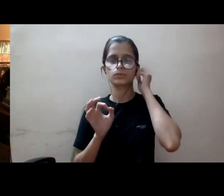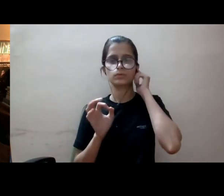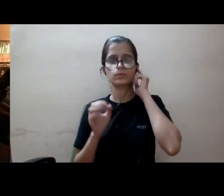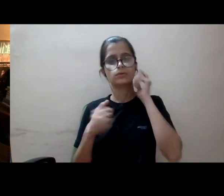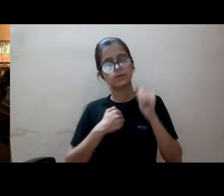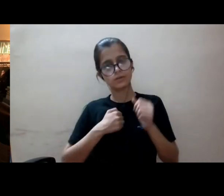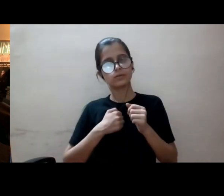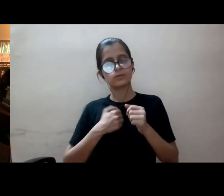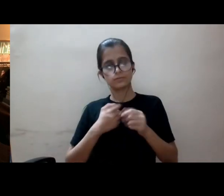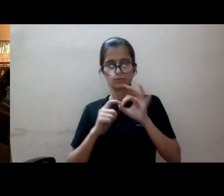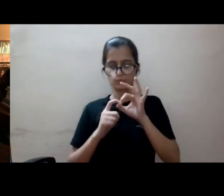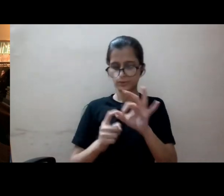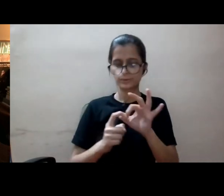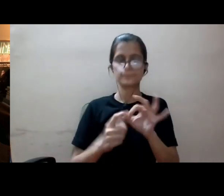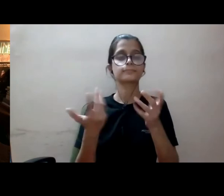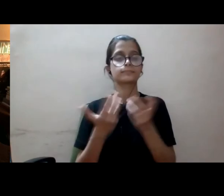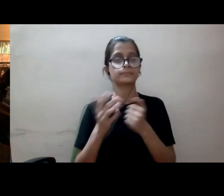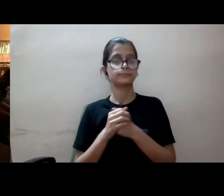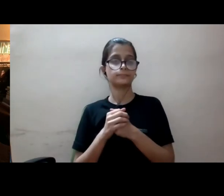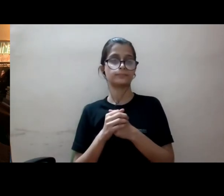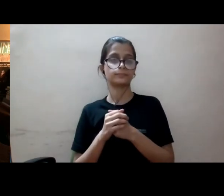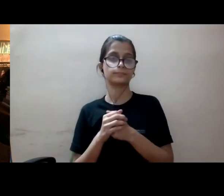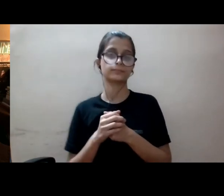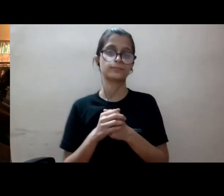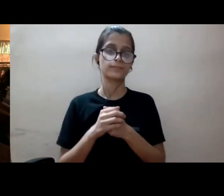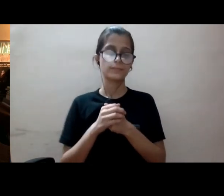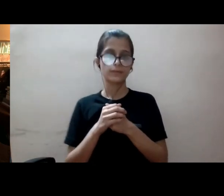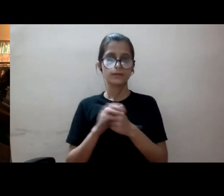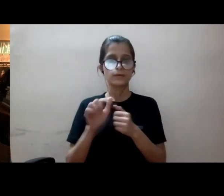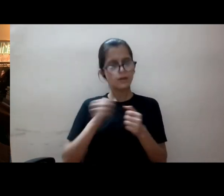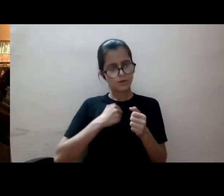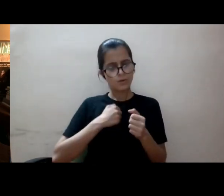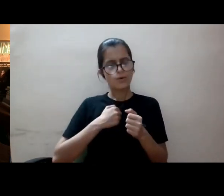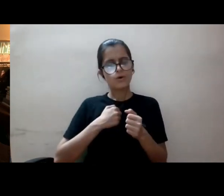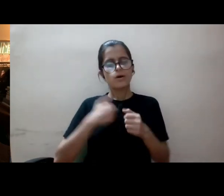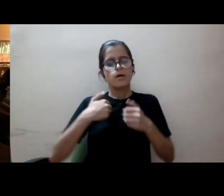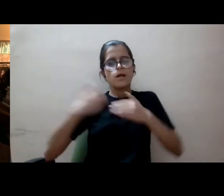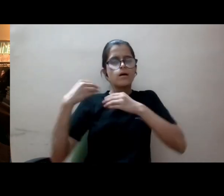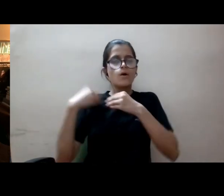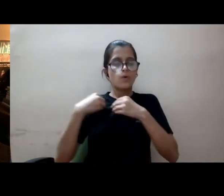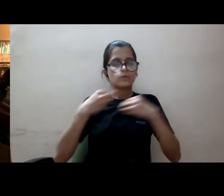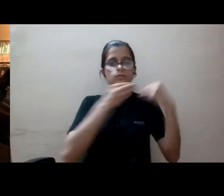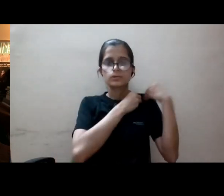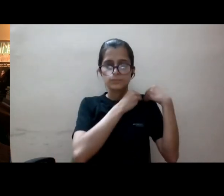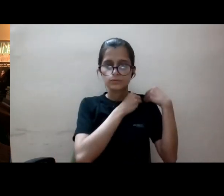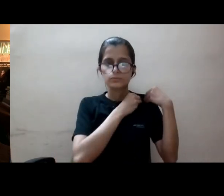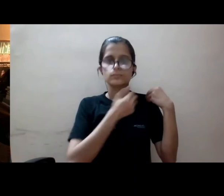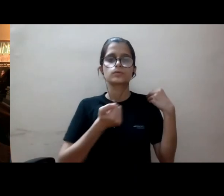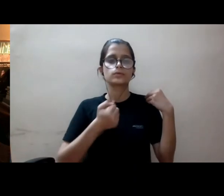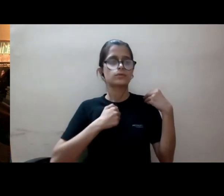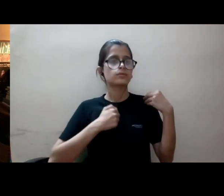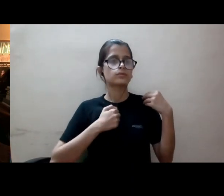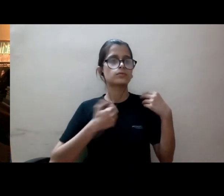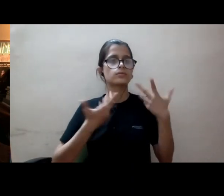my little question is that, does it lie only us, the responsibility of bringing ourselves